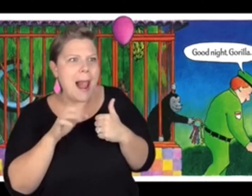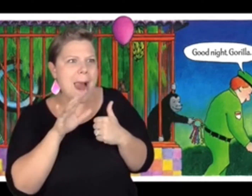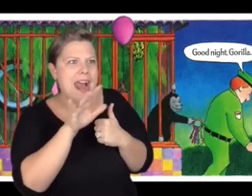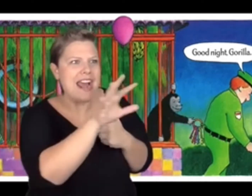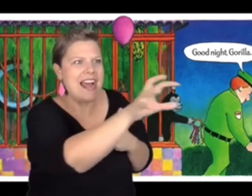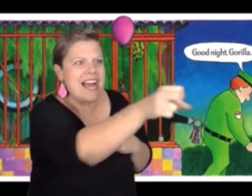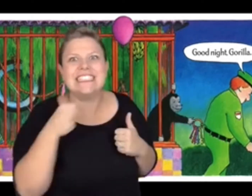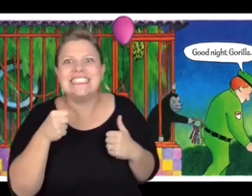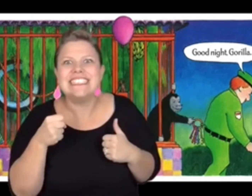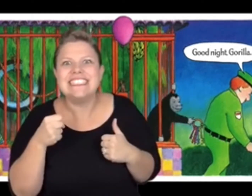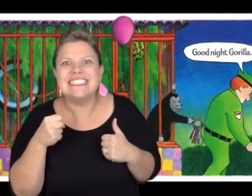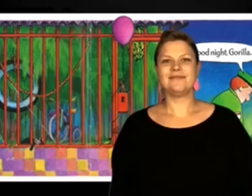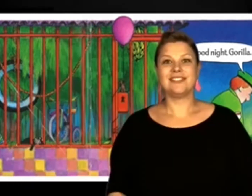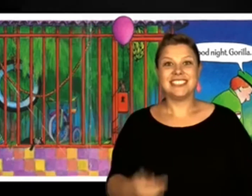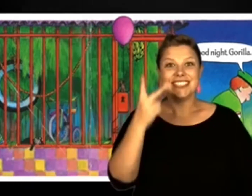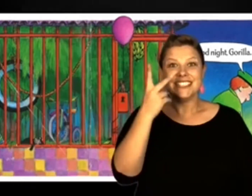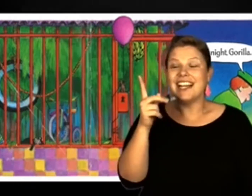The gorilla was excited and took them.